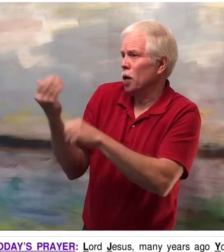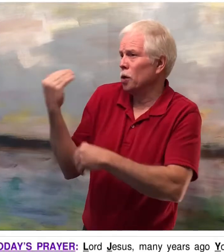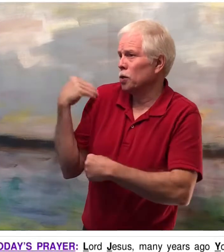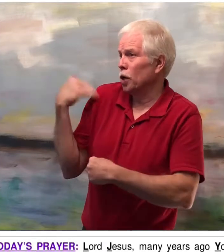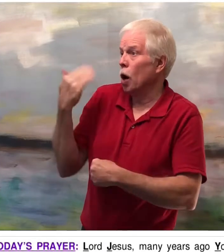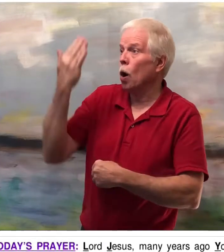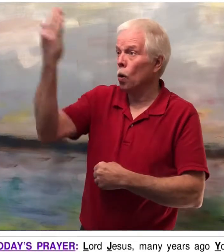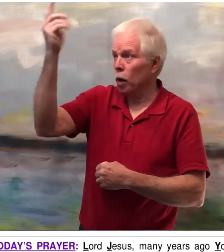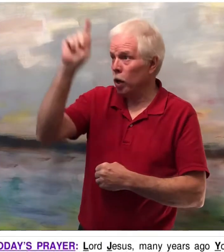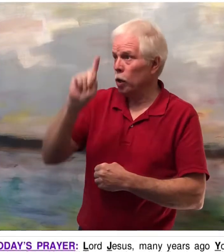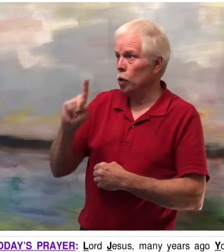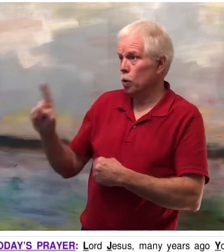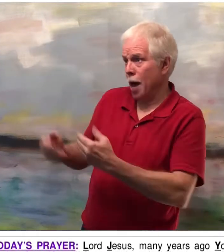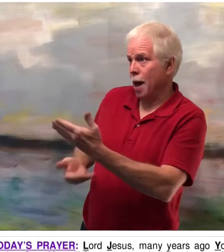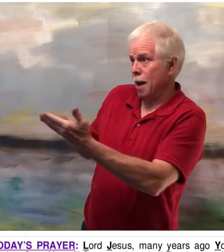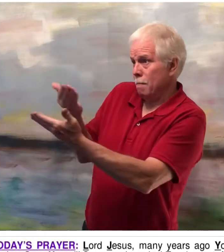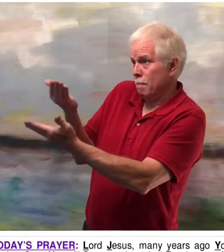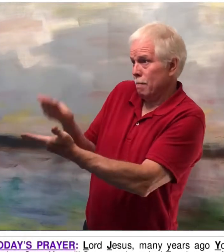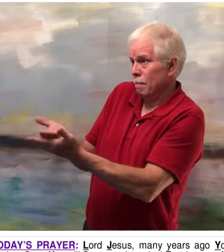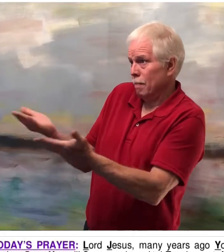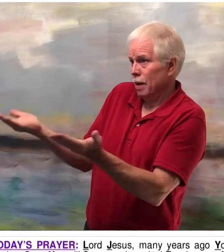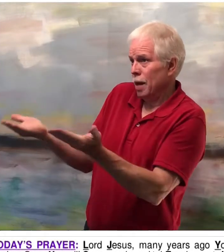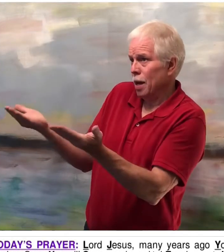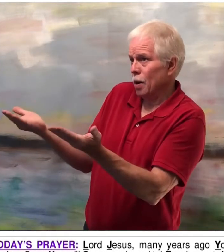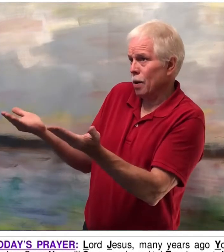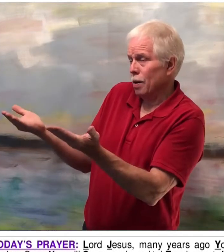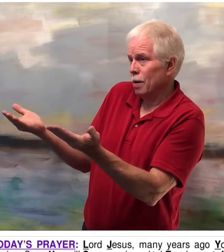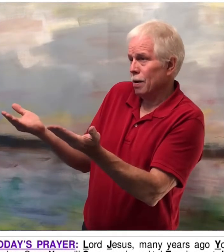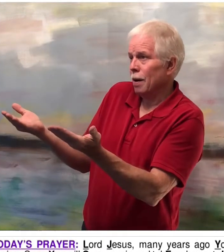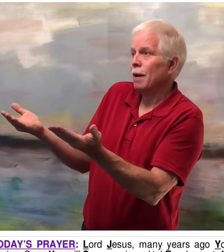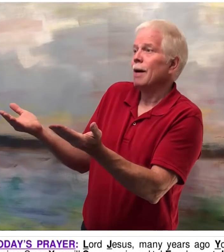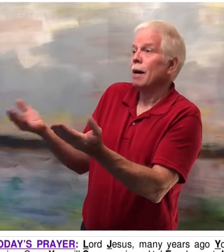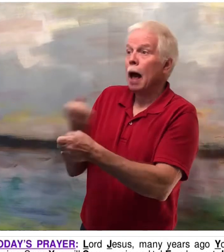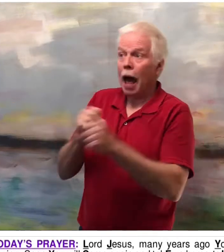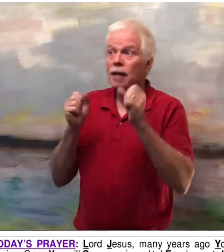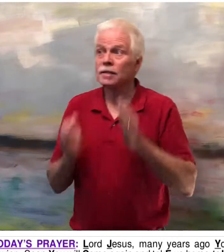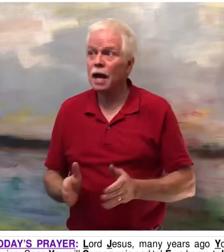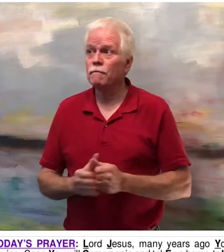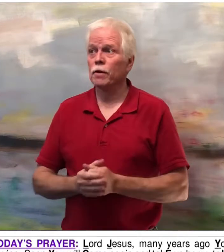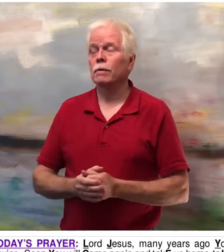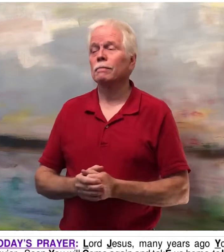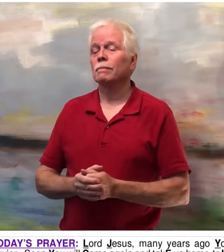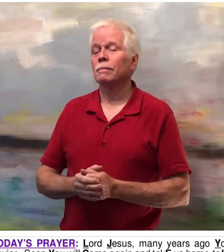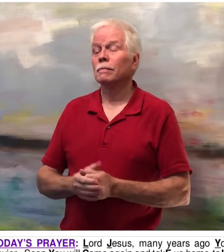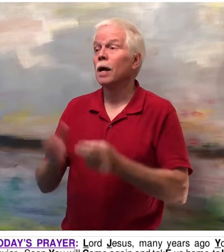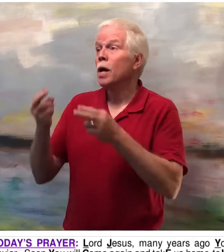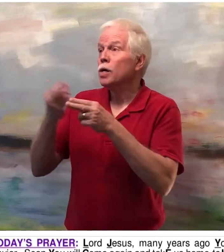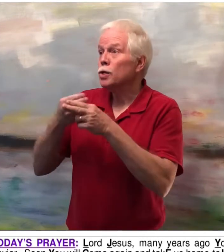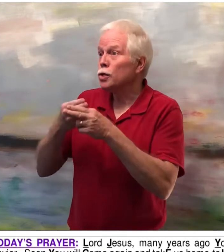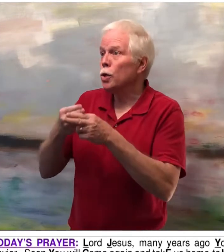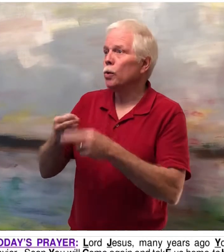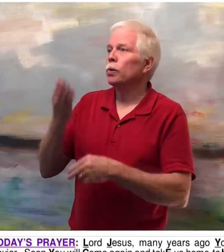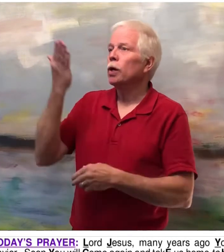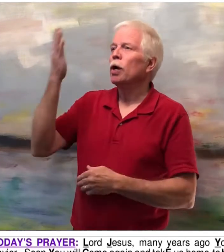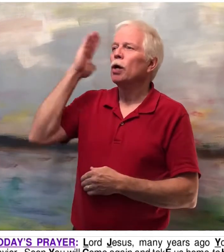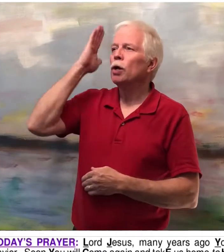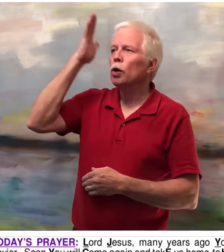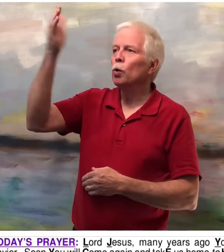years ago, you came… here…as savior…s savior…s Soon you